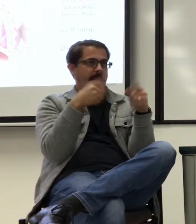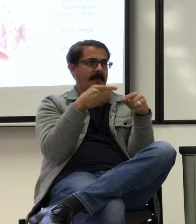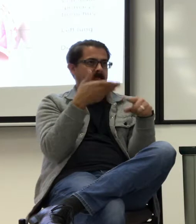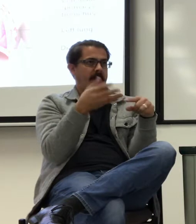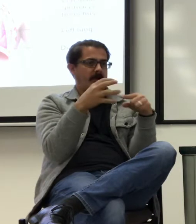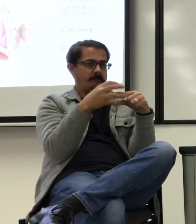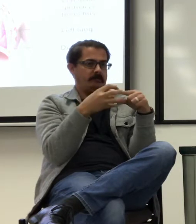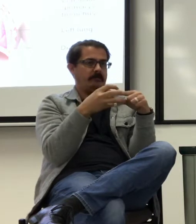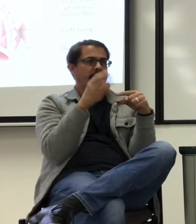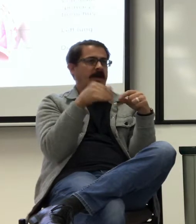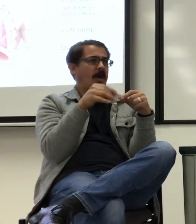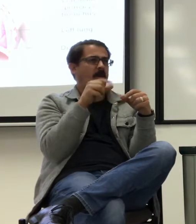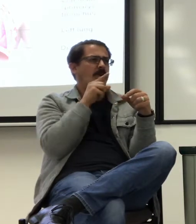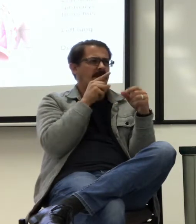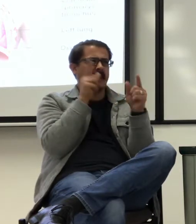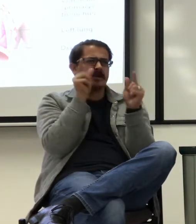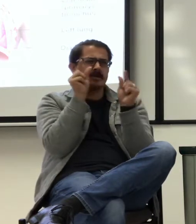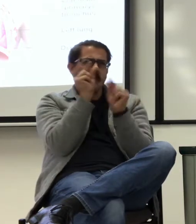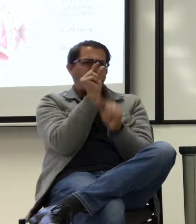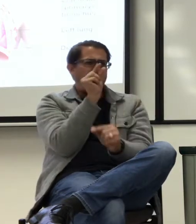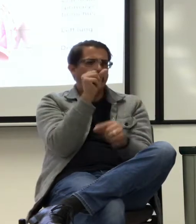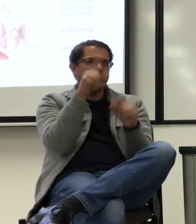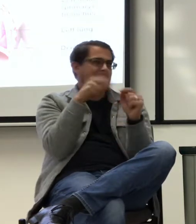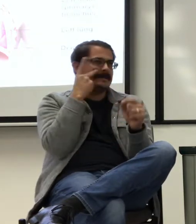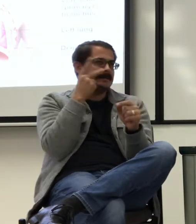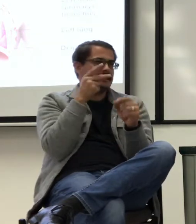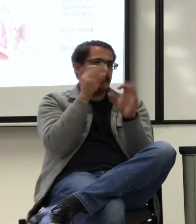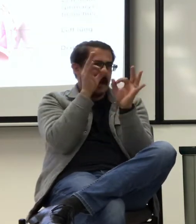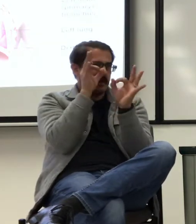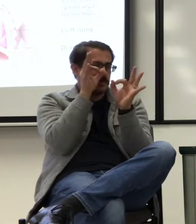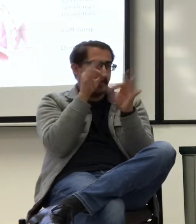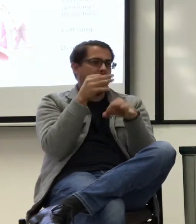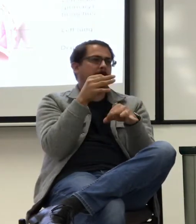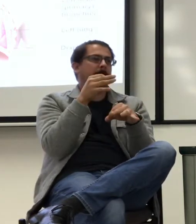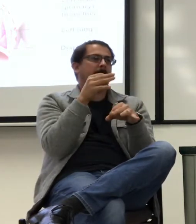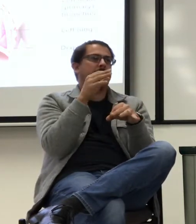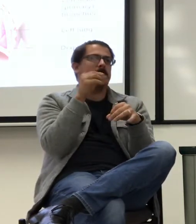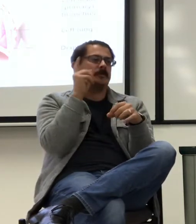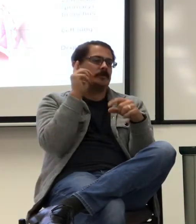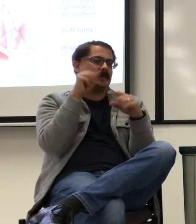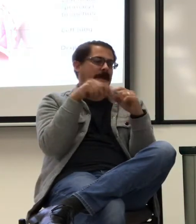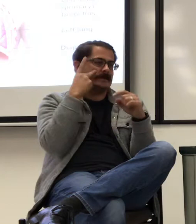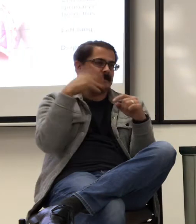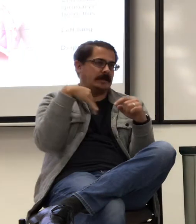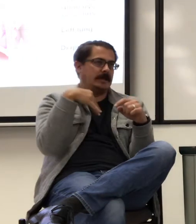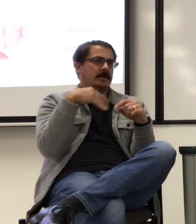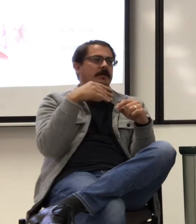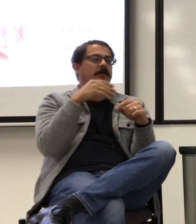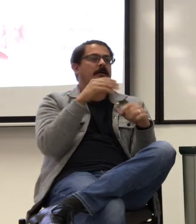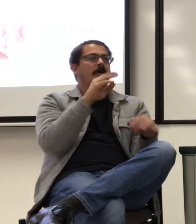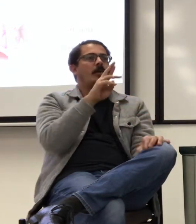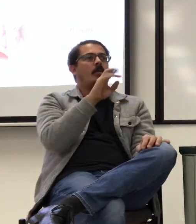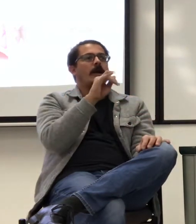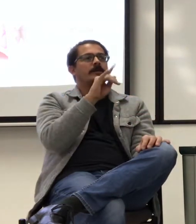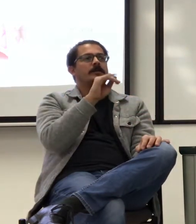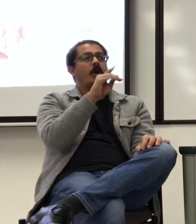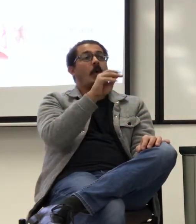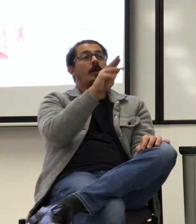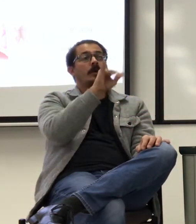And now we're at the microscopic level where you really can't see any of these on this slide. We'll get to it. But the respiratory bronchioles